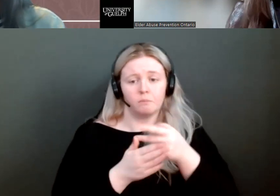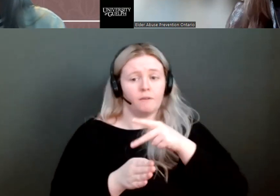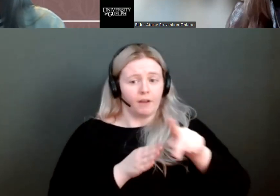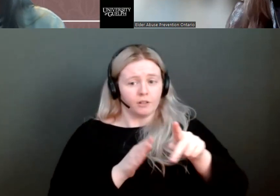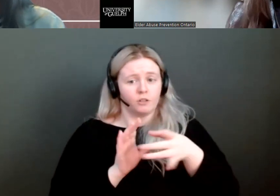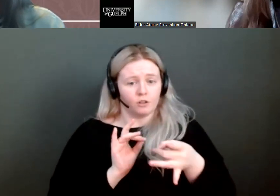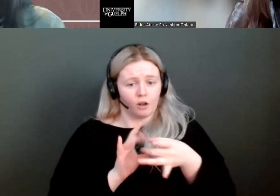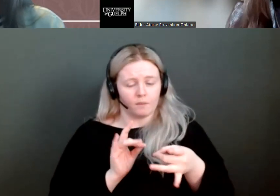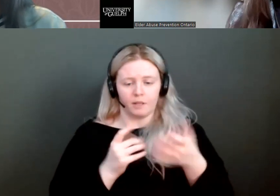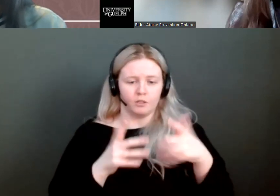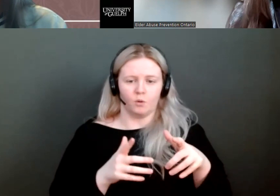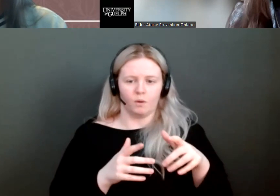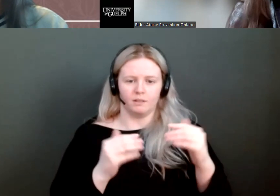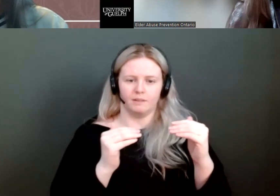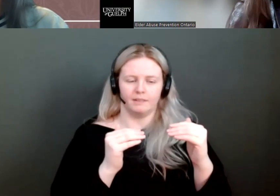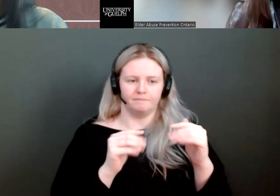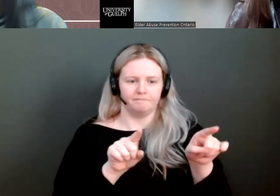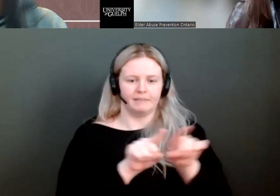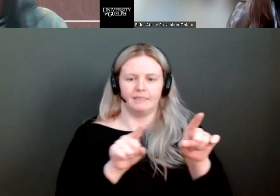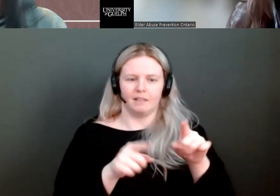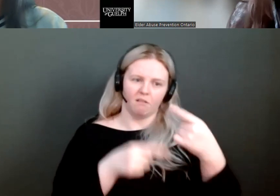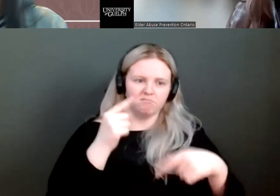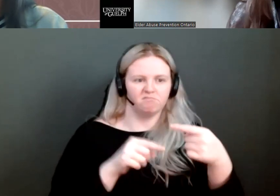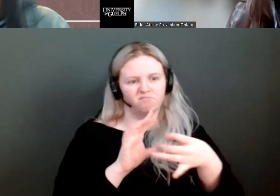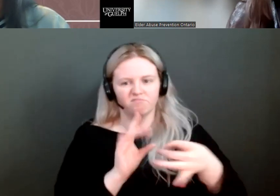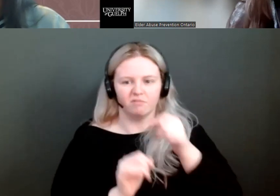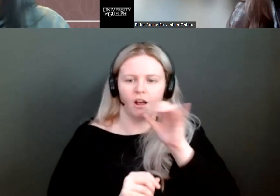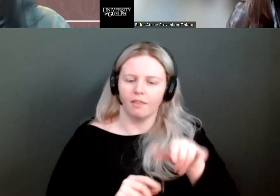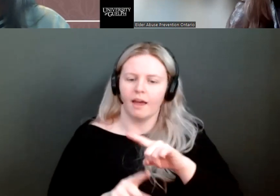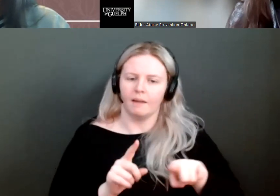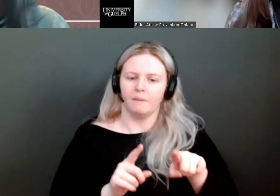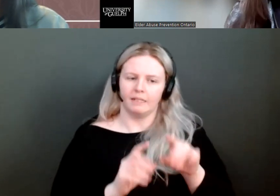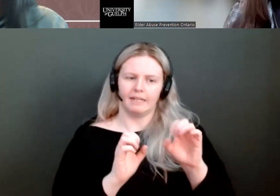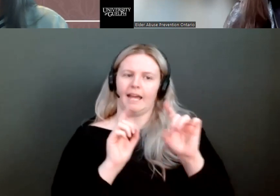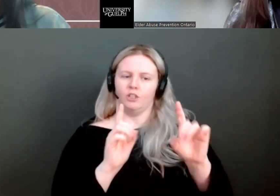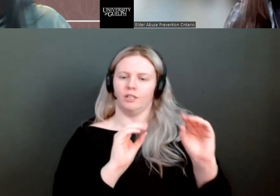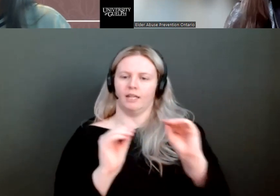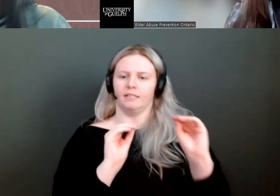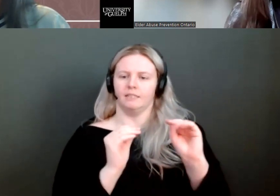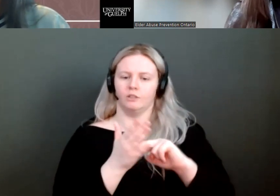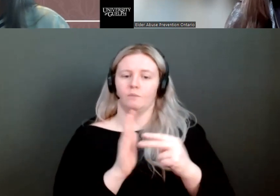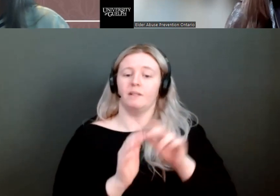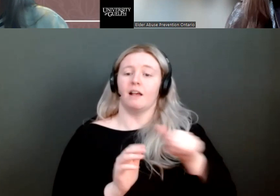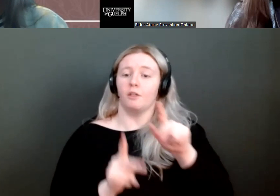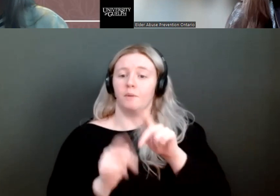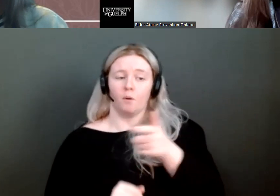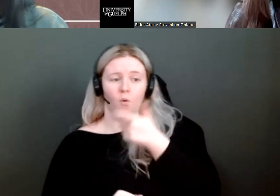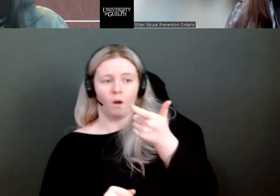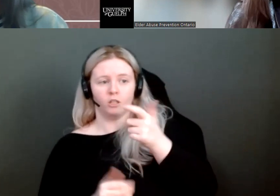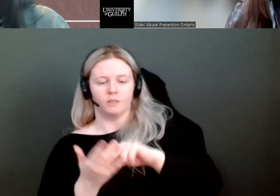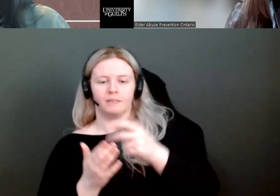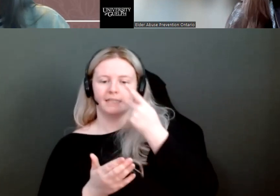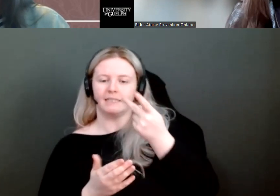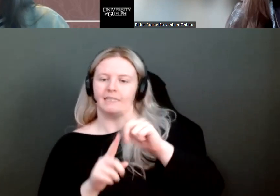try not to stoop to their level, but at least hopefully we're getting some of those people in the background. I mean, it is, it's a hard environment to be